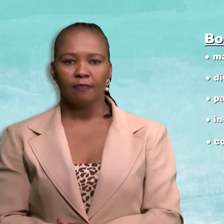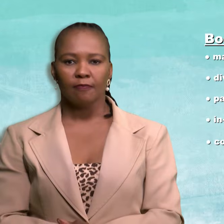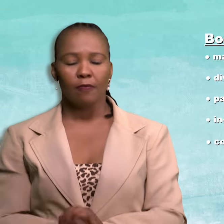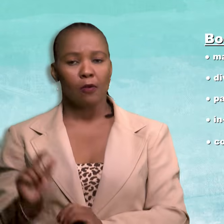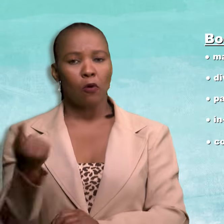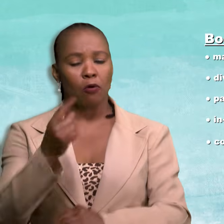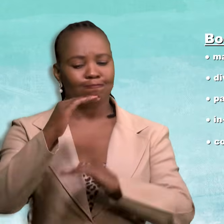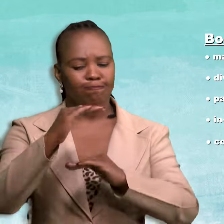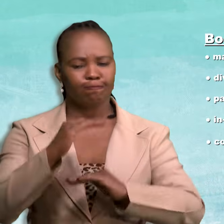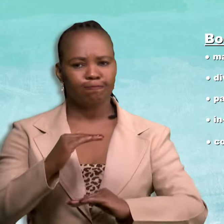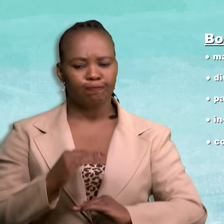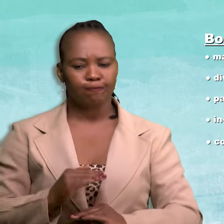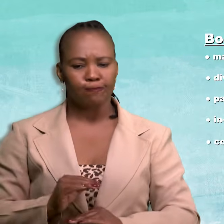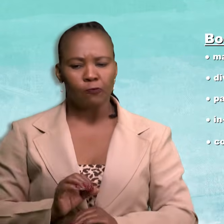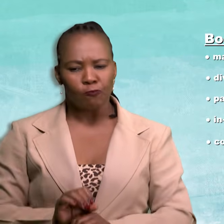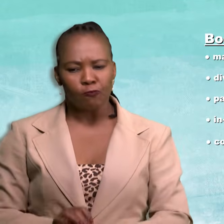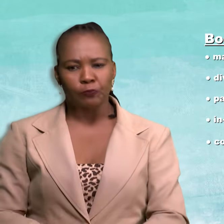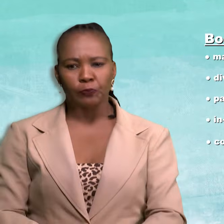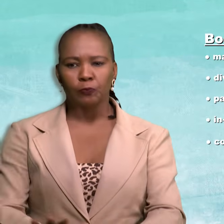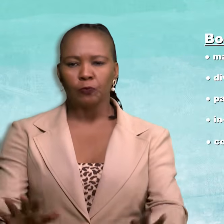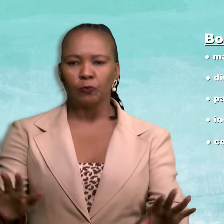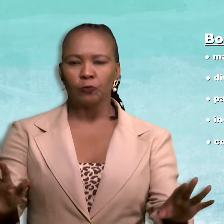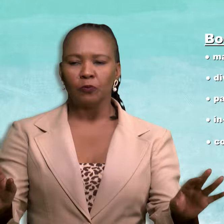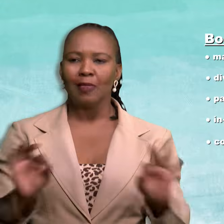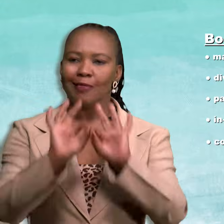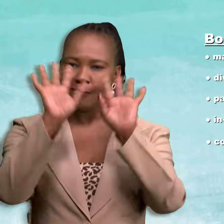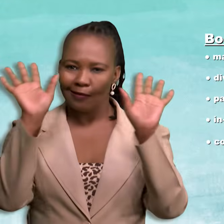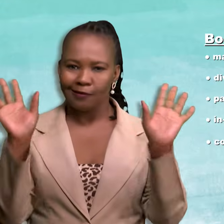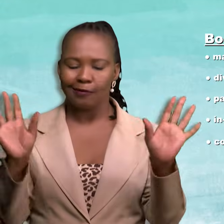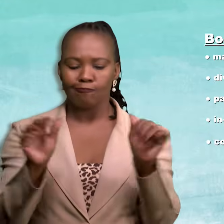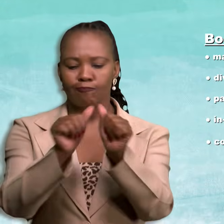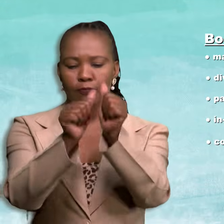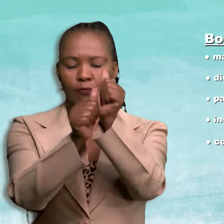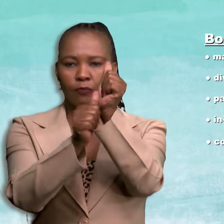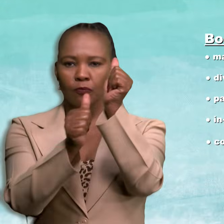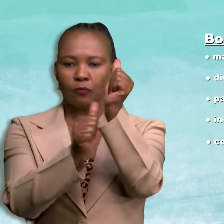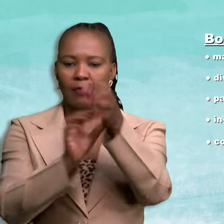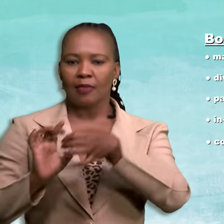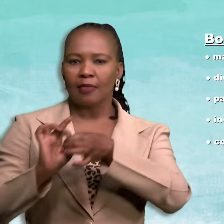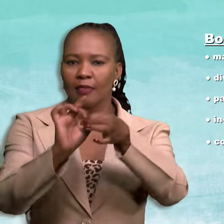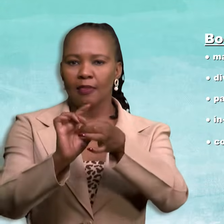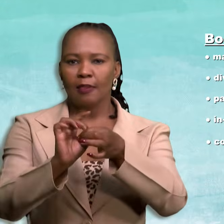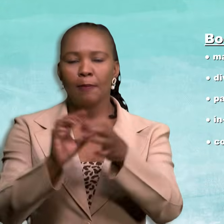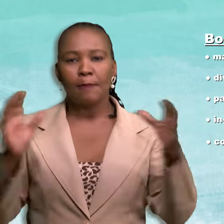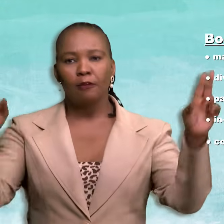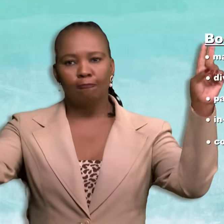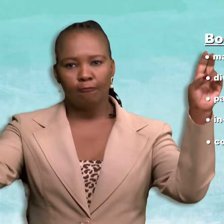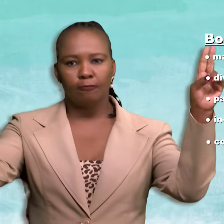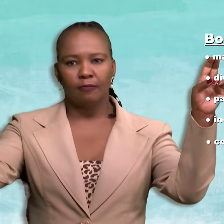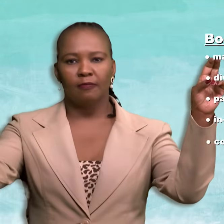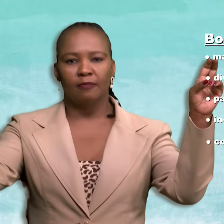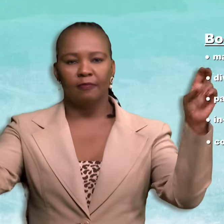All paragraphs should flow coherently and should be logically linked to the main topic. In other